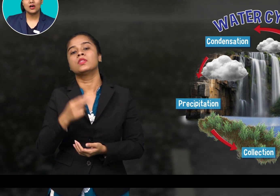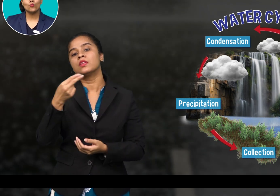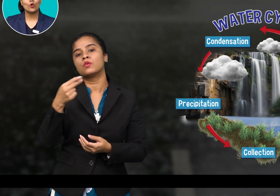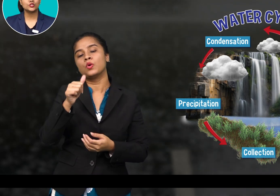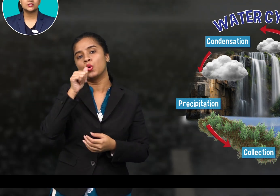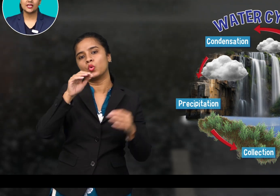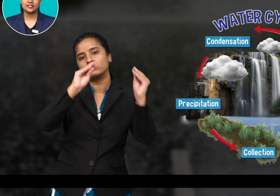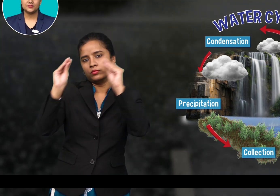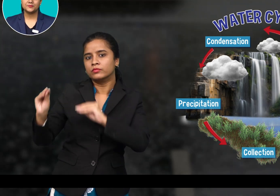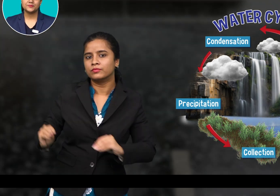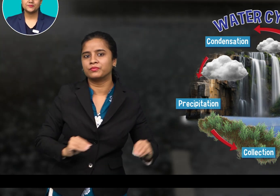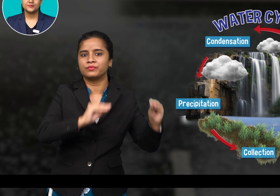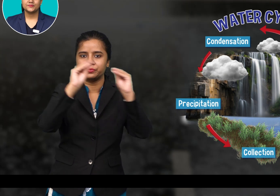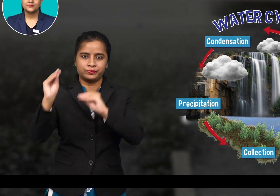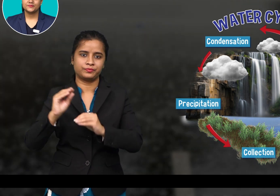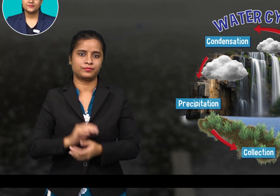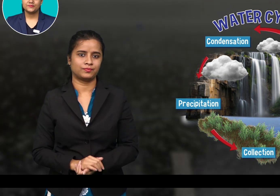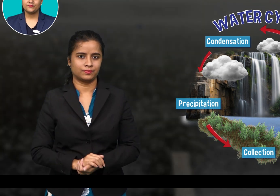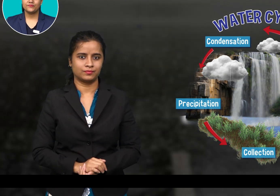as the water cycle.